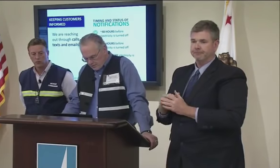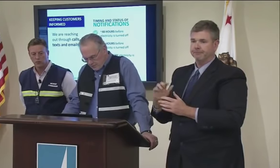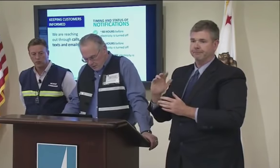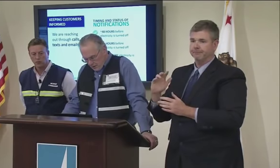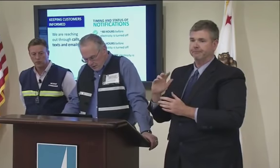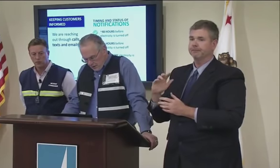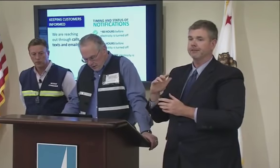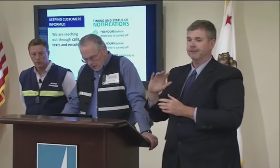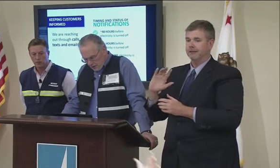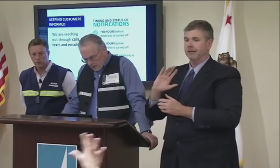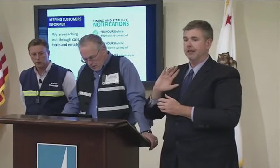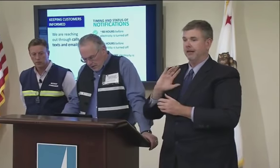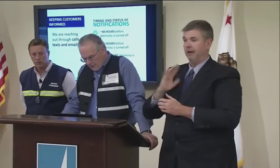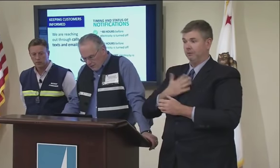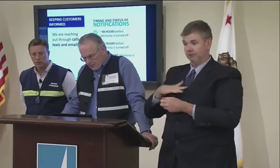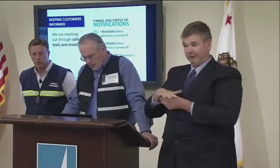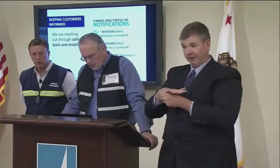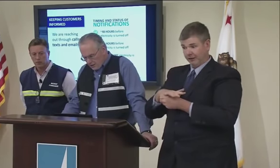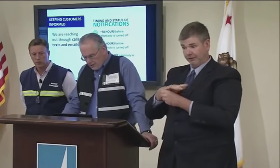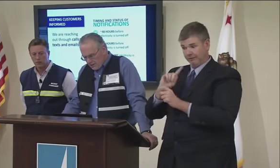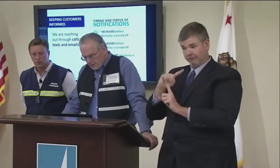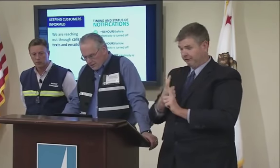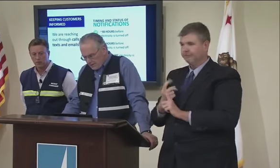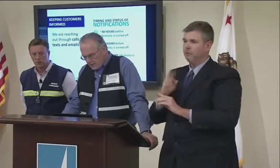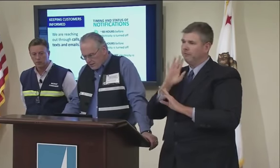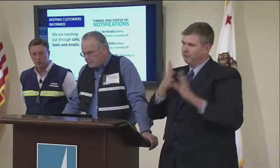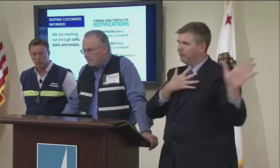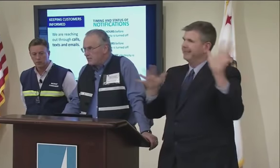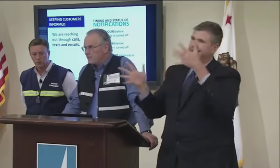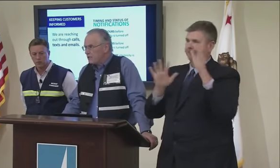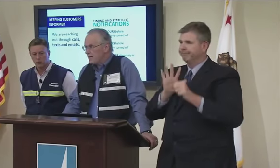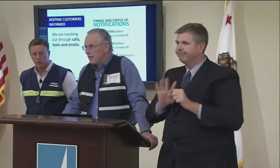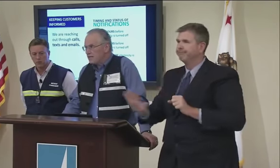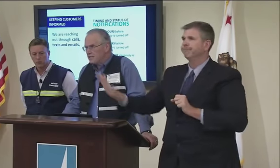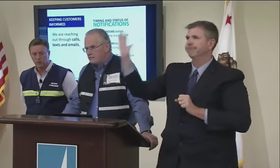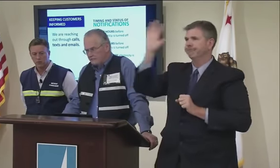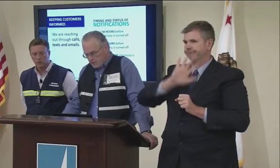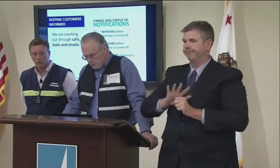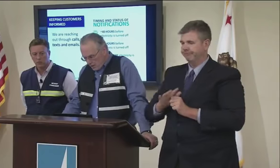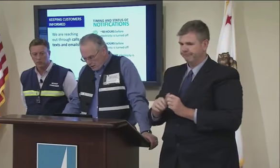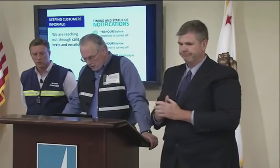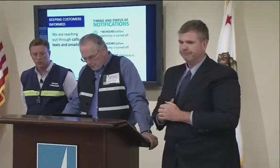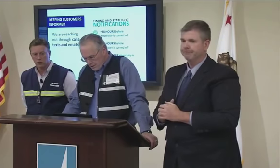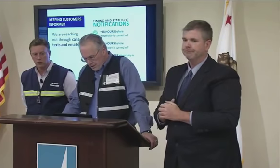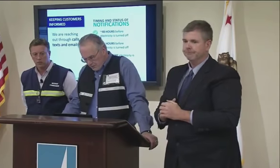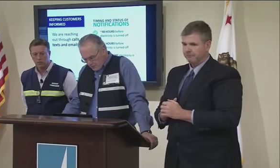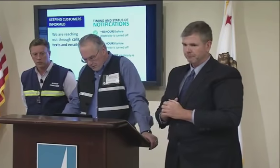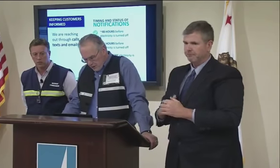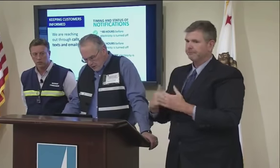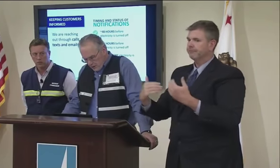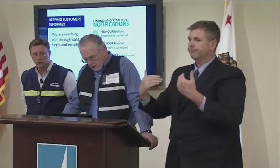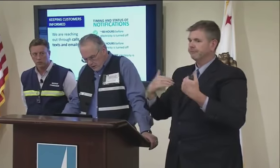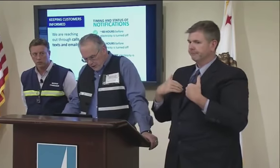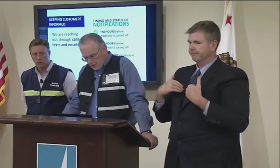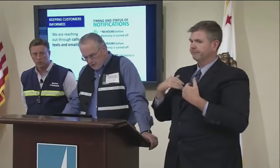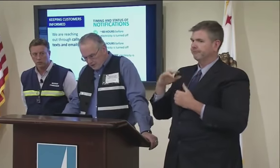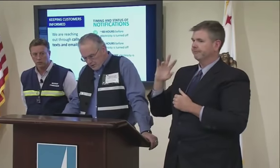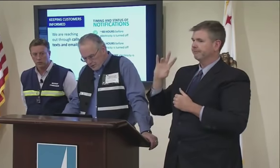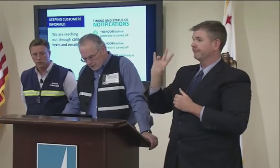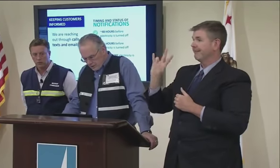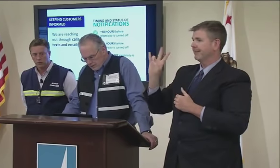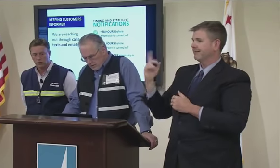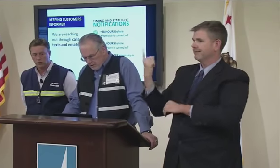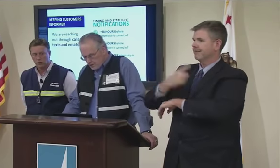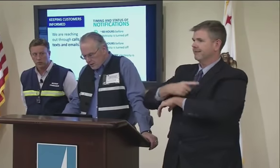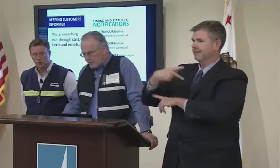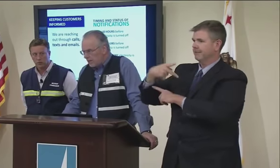winds. We have updated our 7-day PSPS forecast that's available on our website, showing elevated